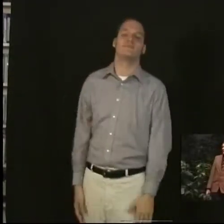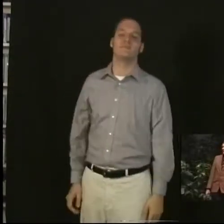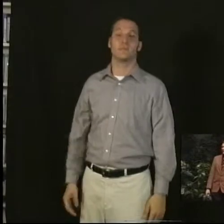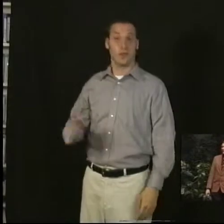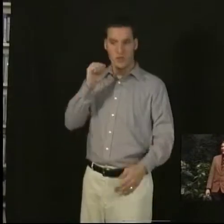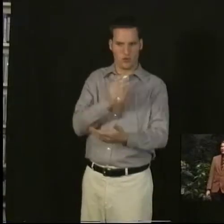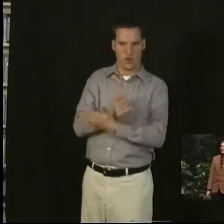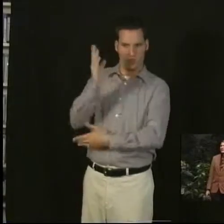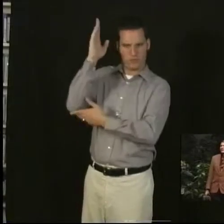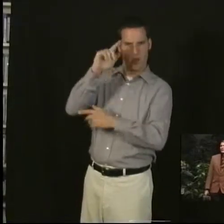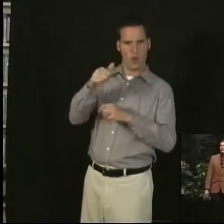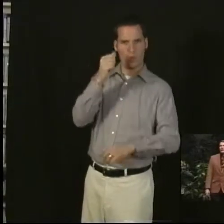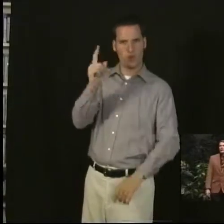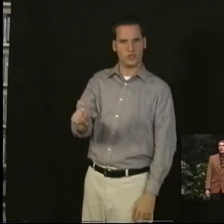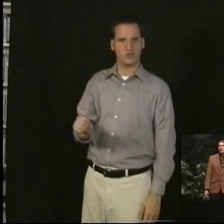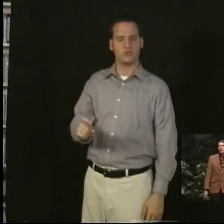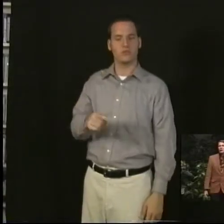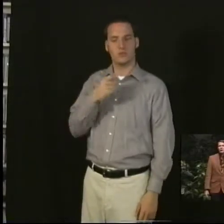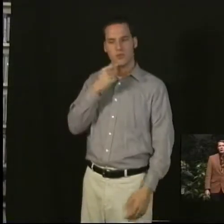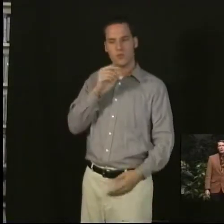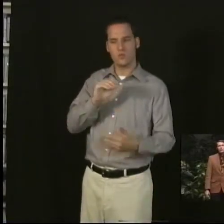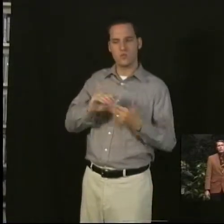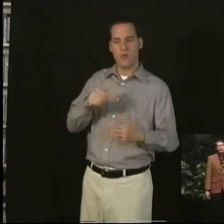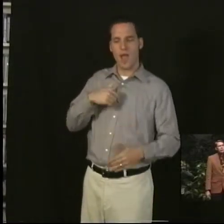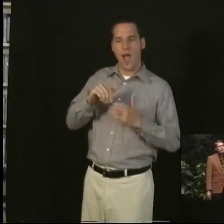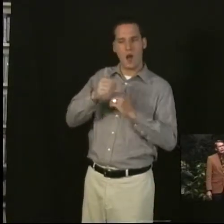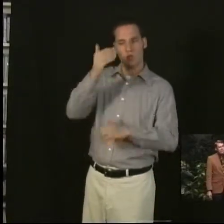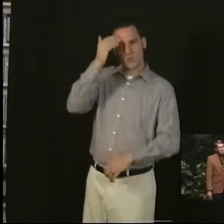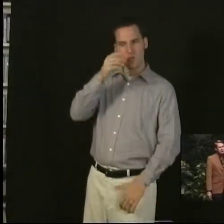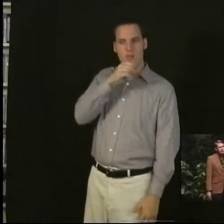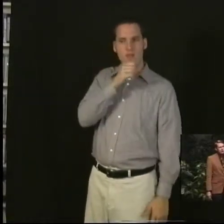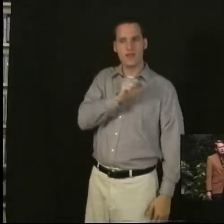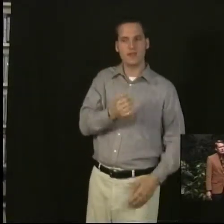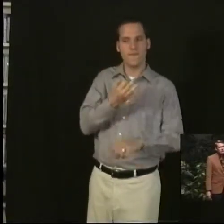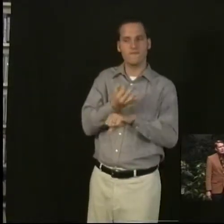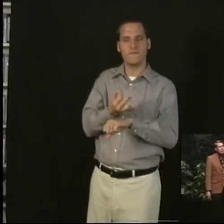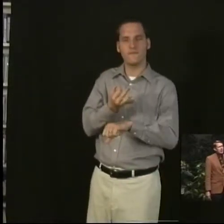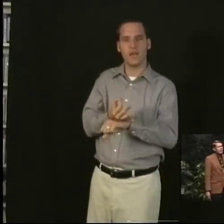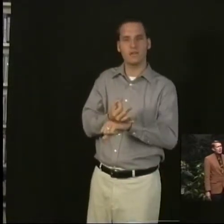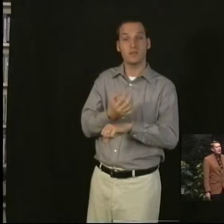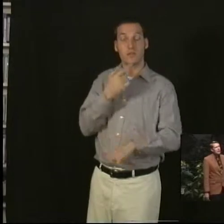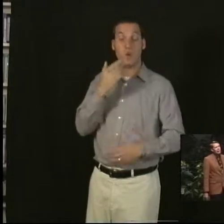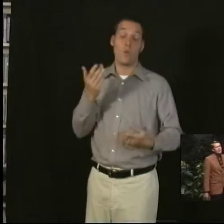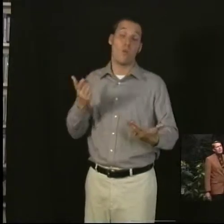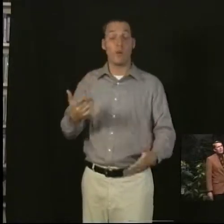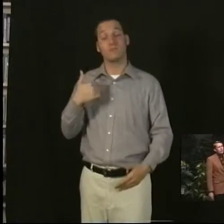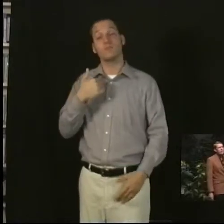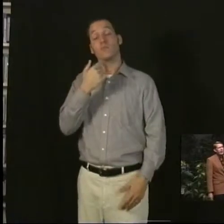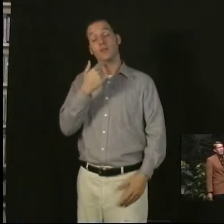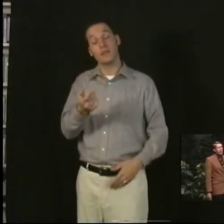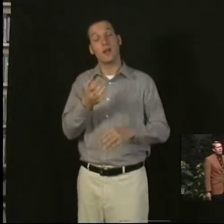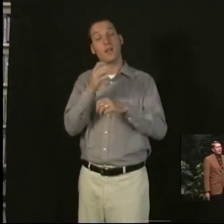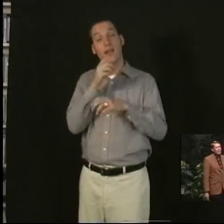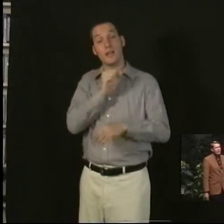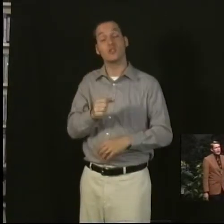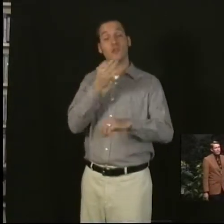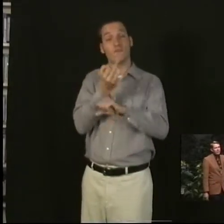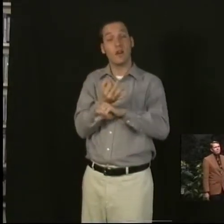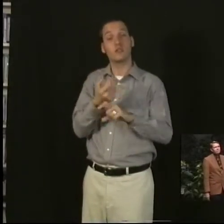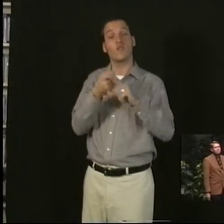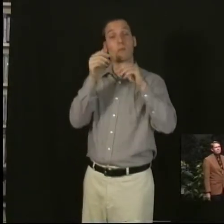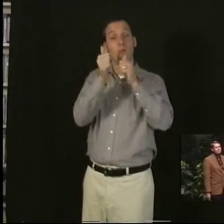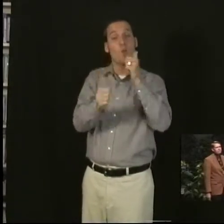My daughter raised her hand again. She said, "Sir, how do you know the age of those fossils?" He said, "Well, honey, we tell the age of the fossils by which layer they